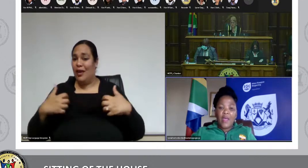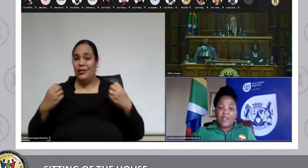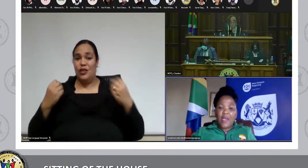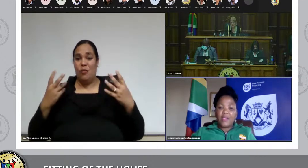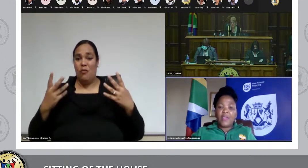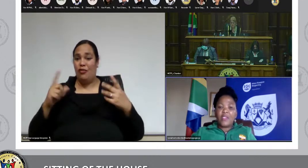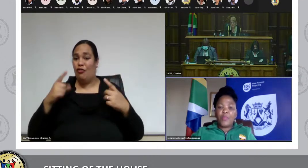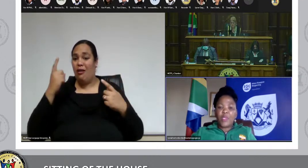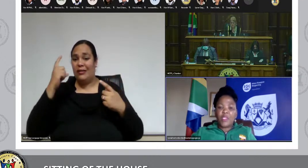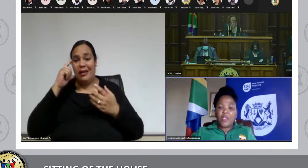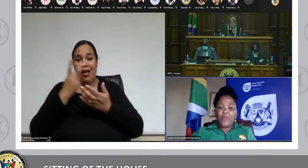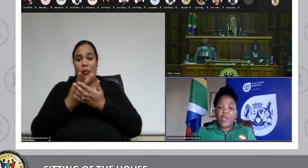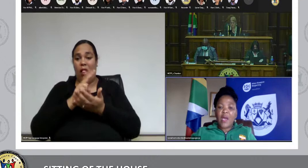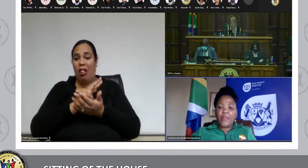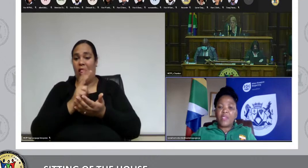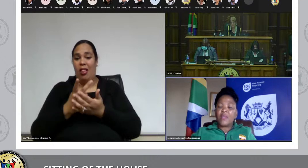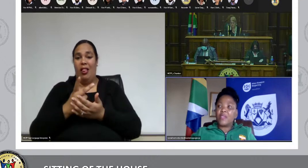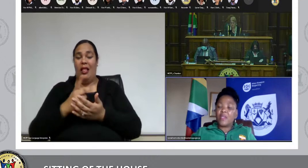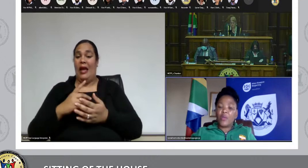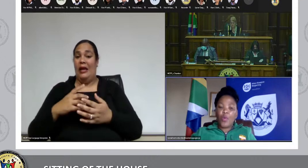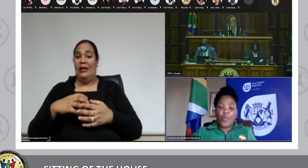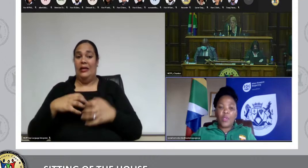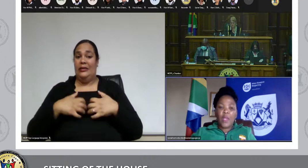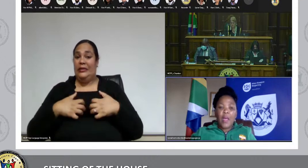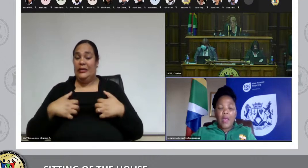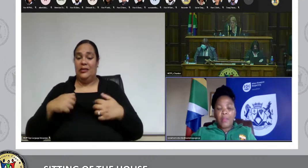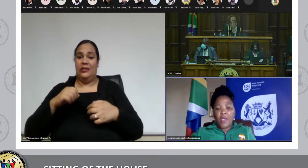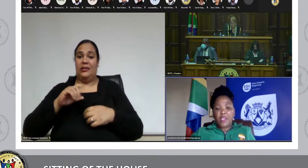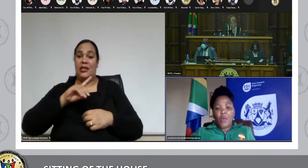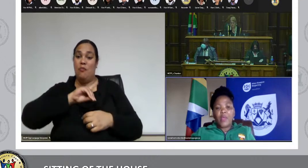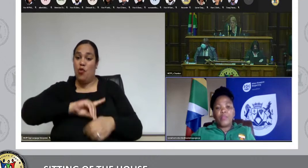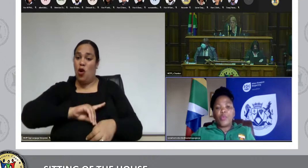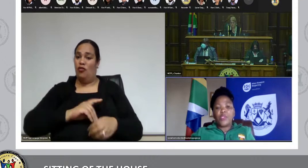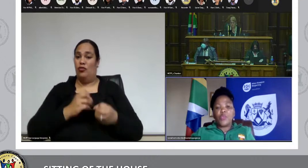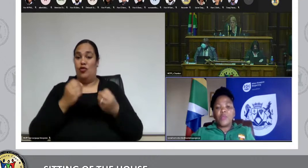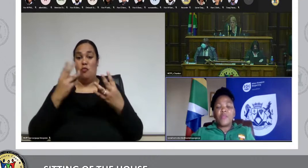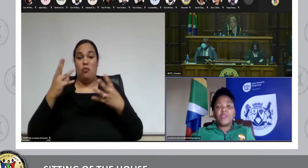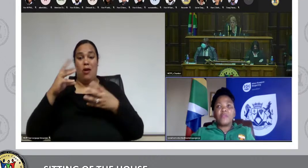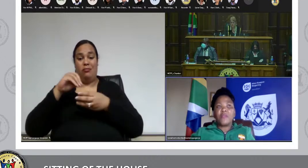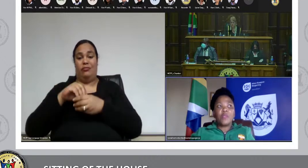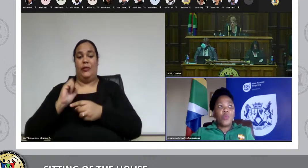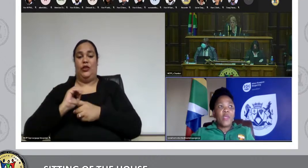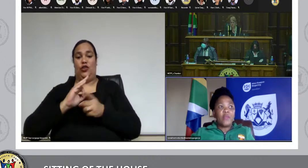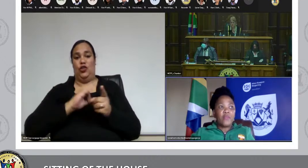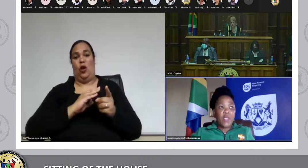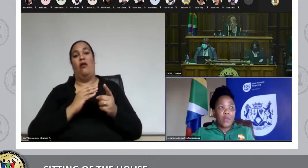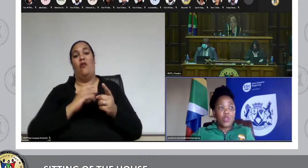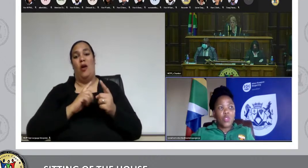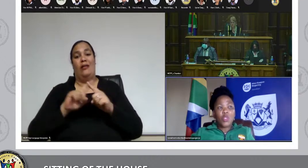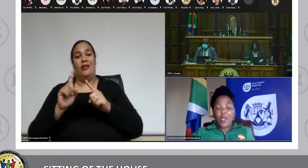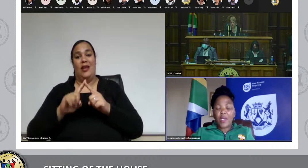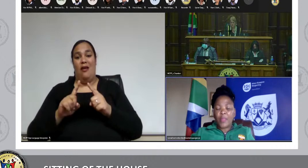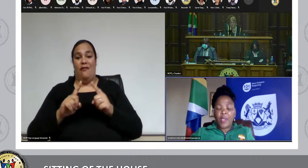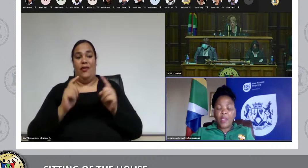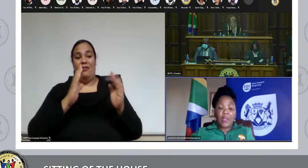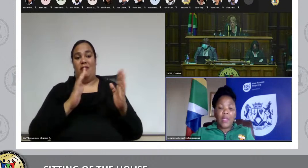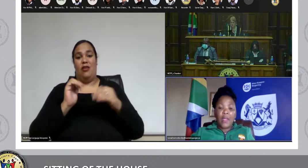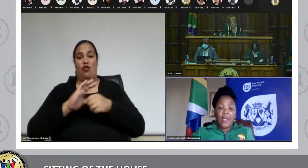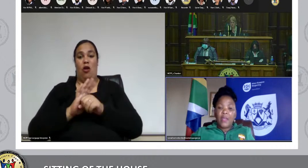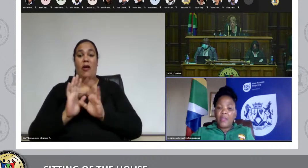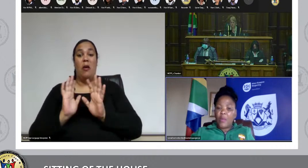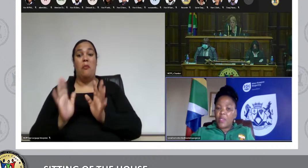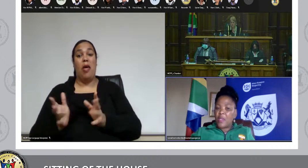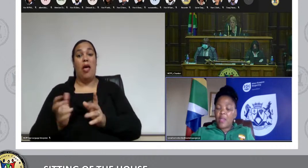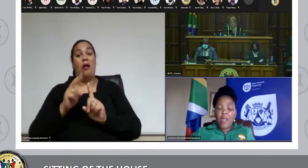insomnia, anxiety and depression have become increasingly common amongst our employees during the different waves. It's not only